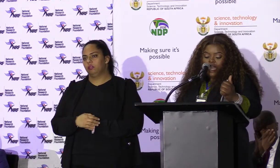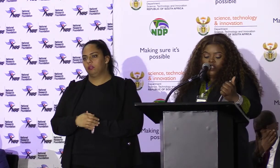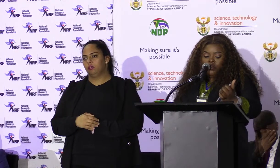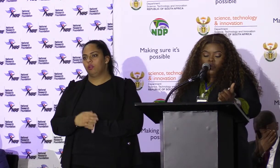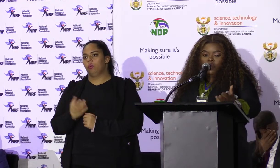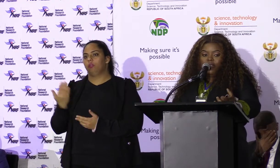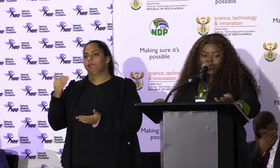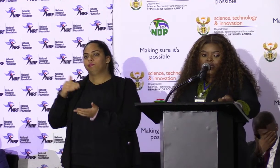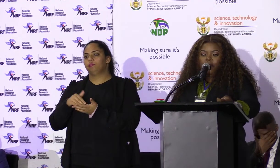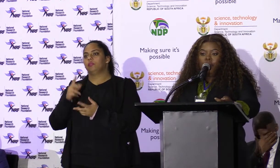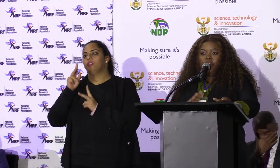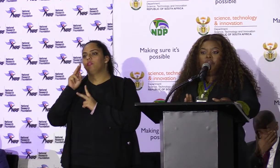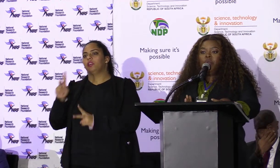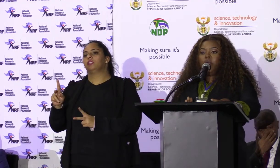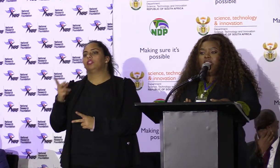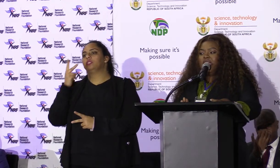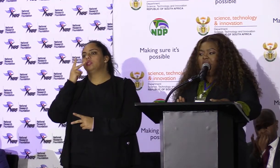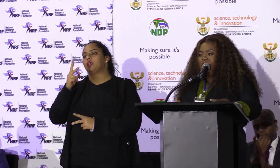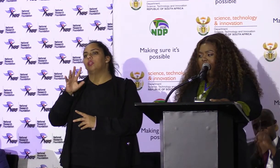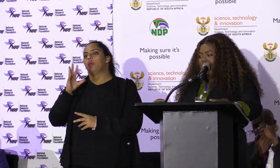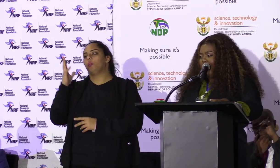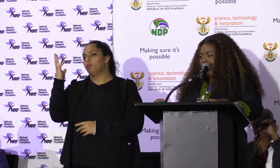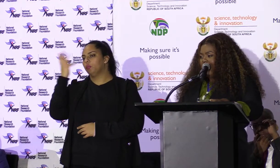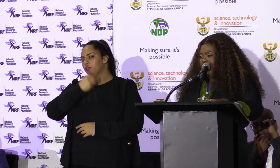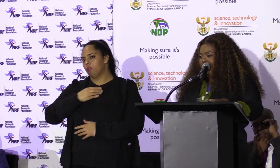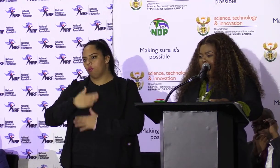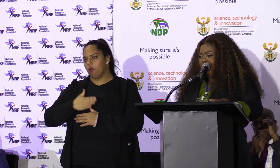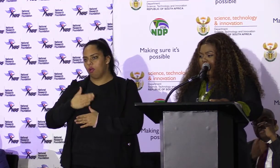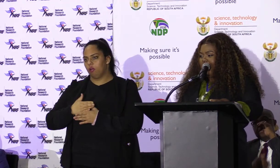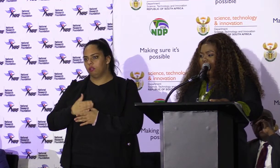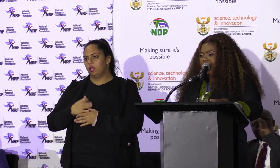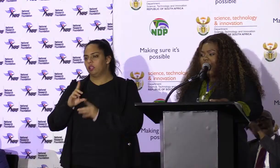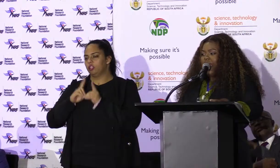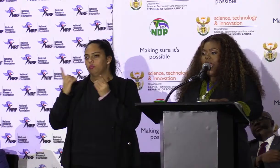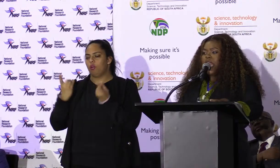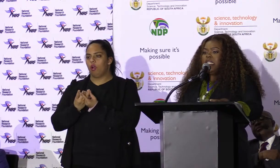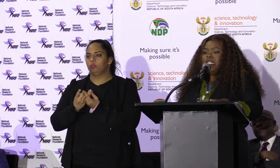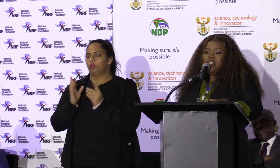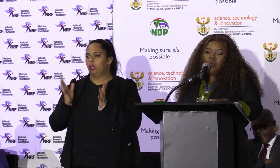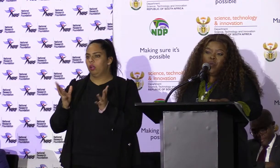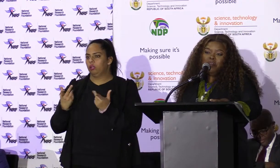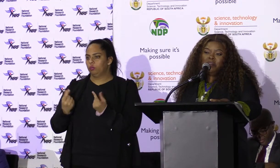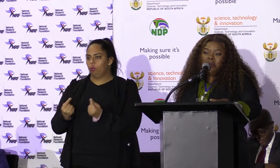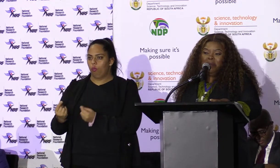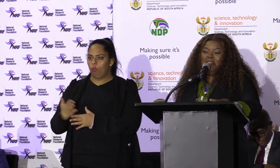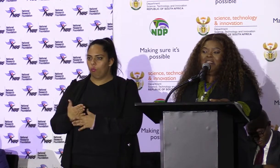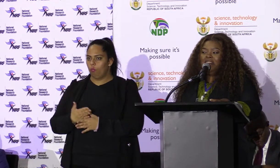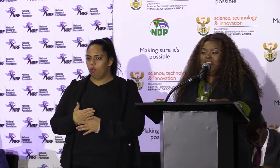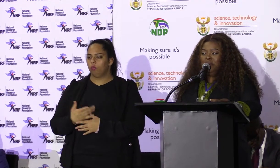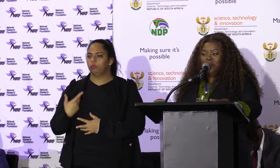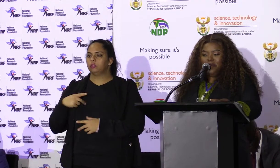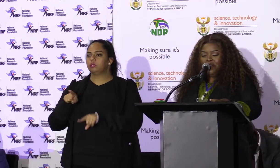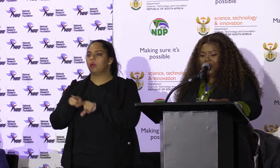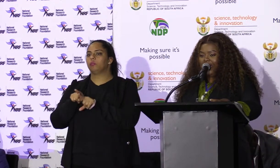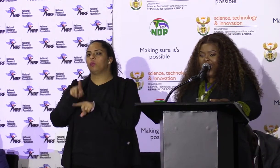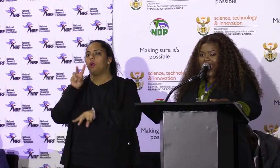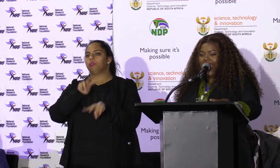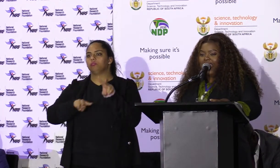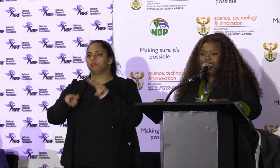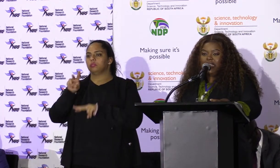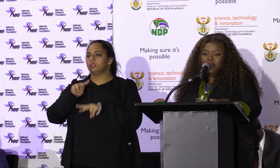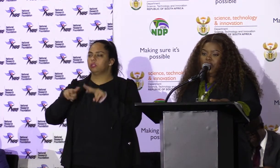We went there to see the beautiful work that is being done by the department, and we also observed the